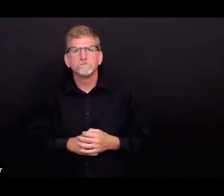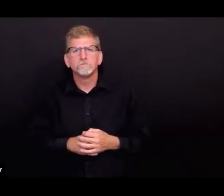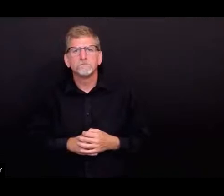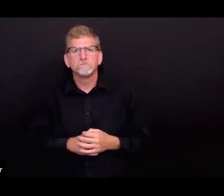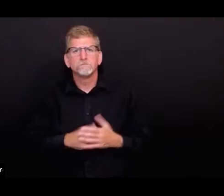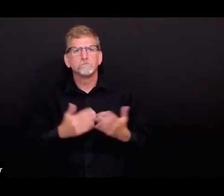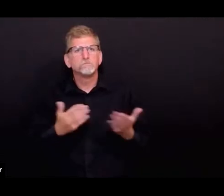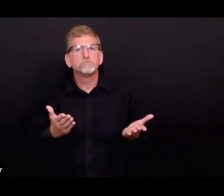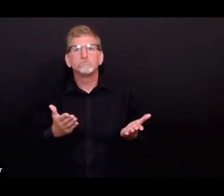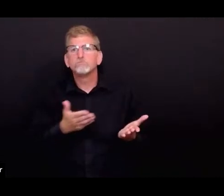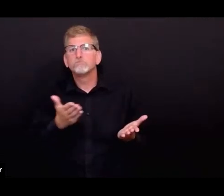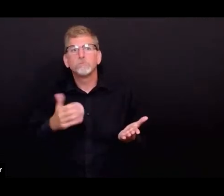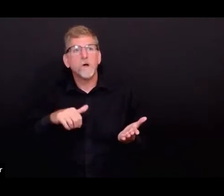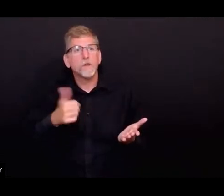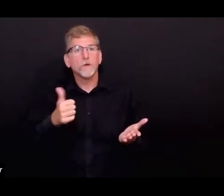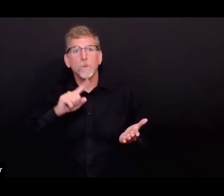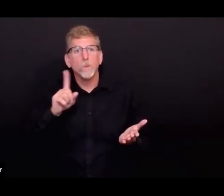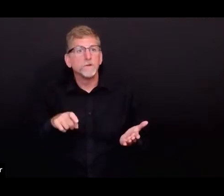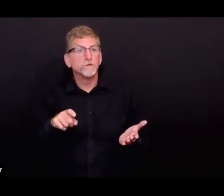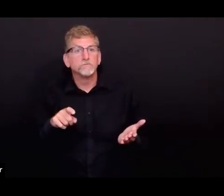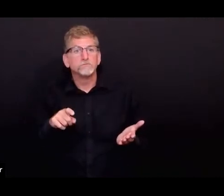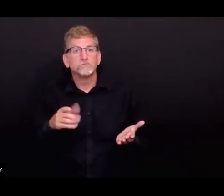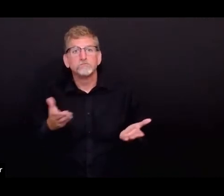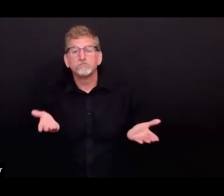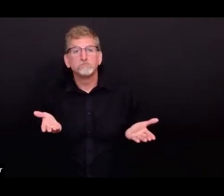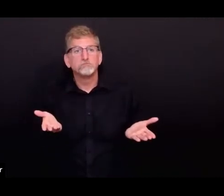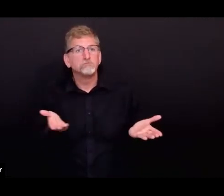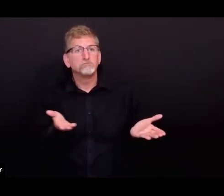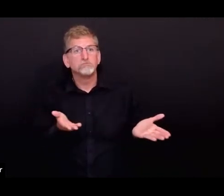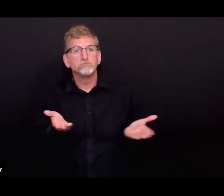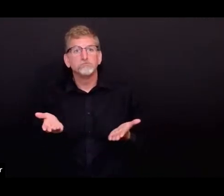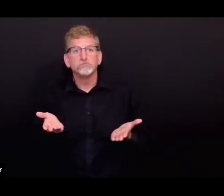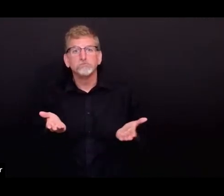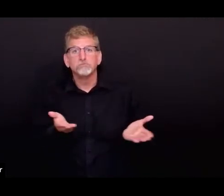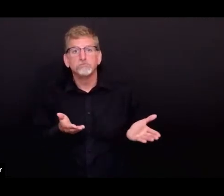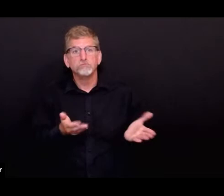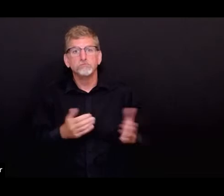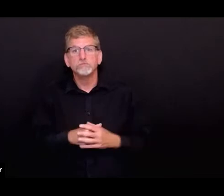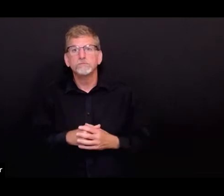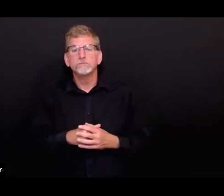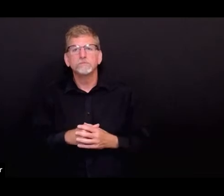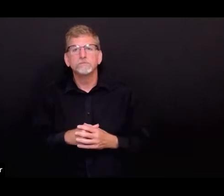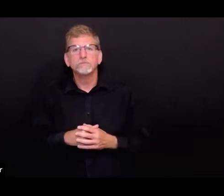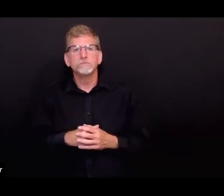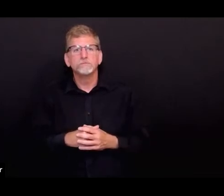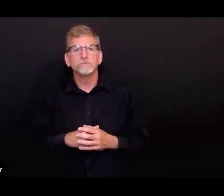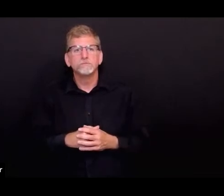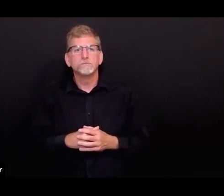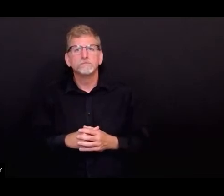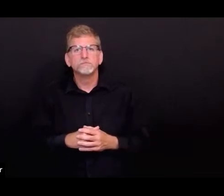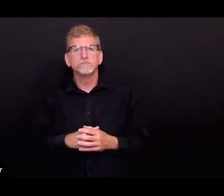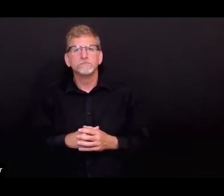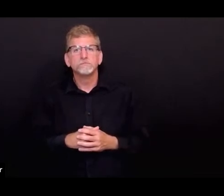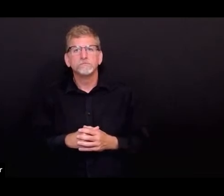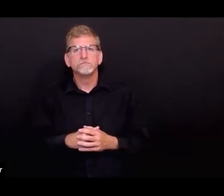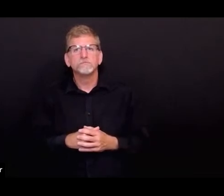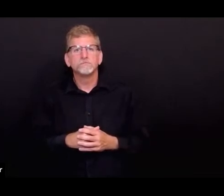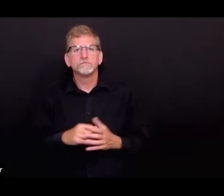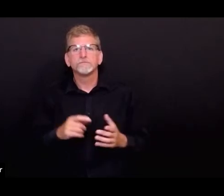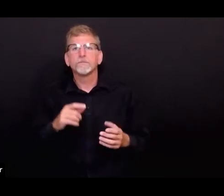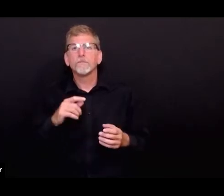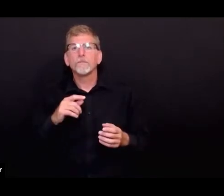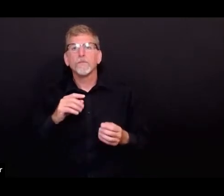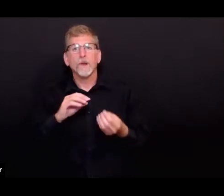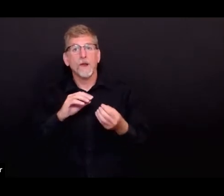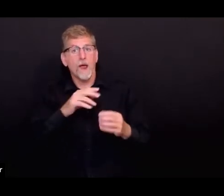Governor and team, thanks so much for doing this call. You guys had mentioned that you're seeing a real uptick in cases and hospitalizations in greater